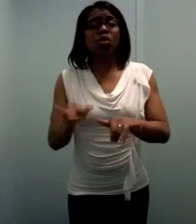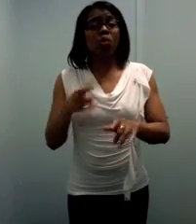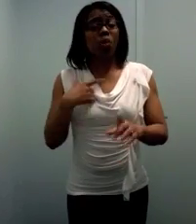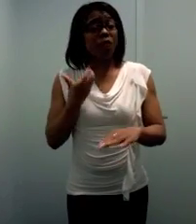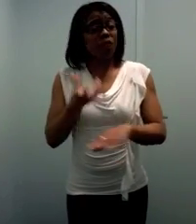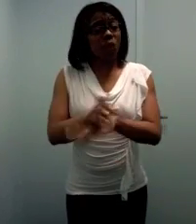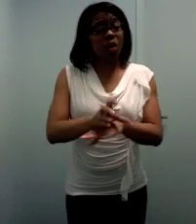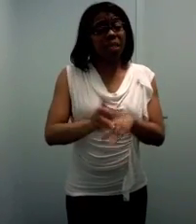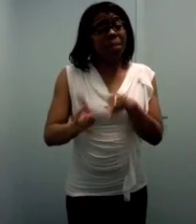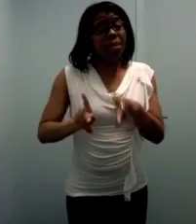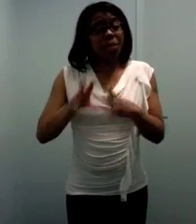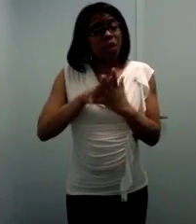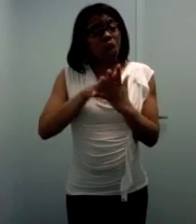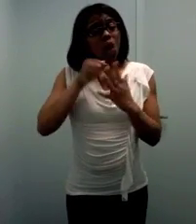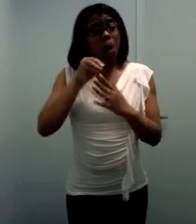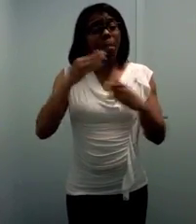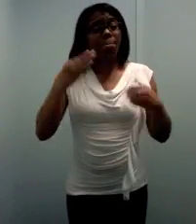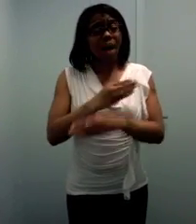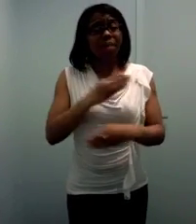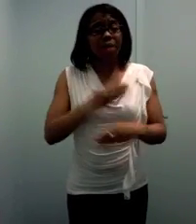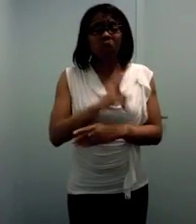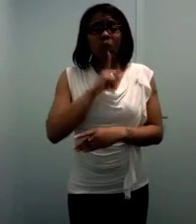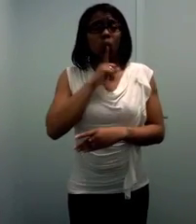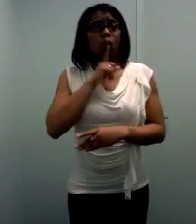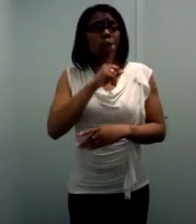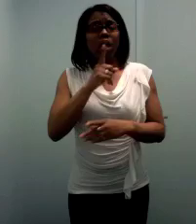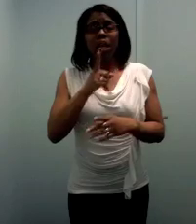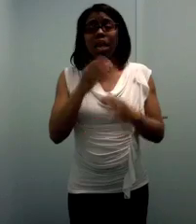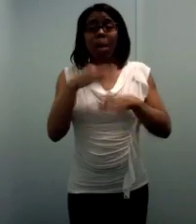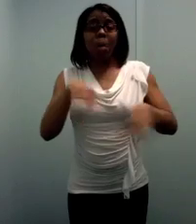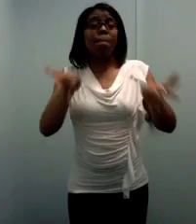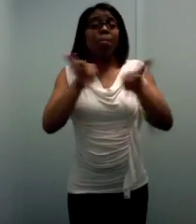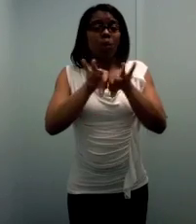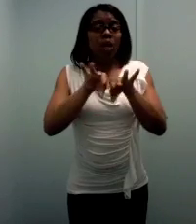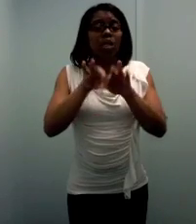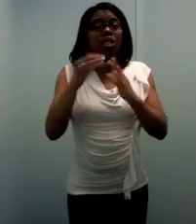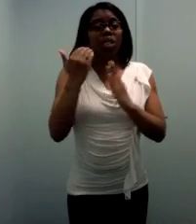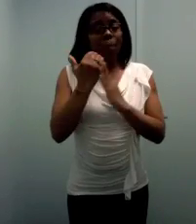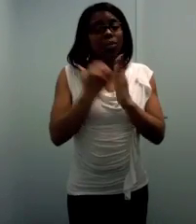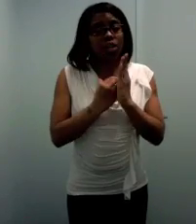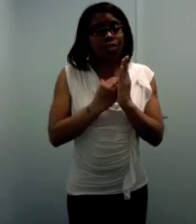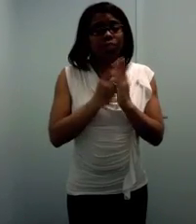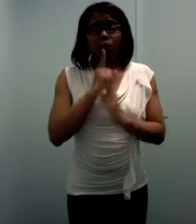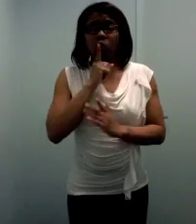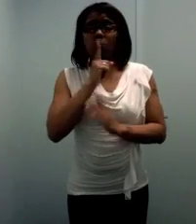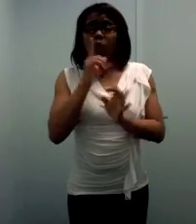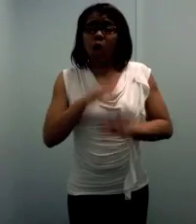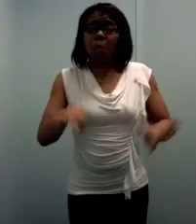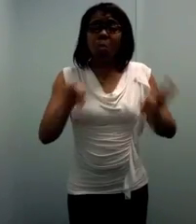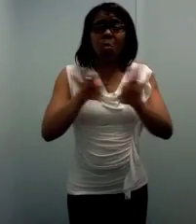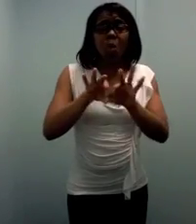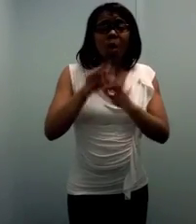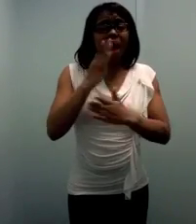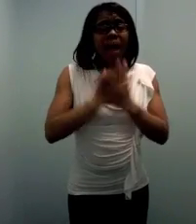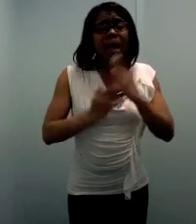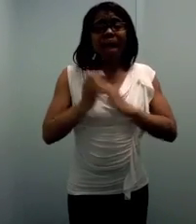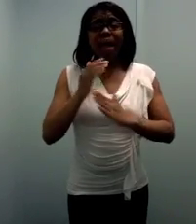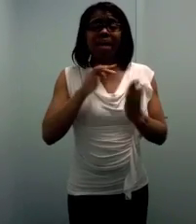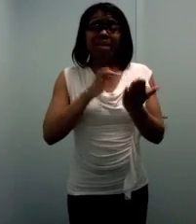It's a major subject. I'm not for 1 minute suggesting that if people are interested in hand calculating or in following their own interests in any